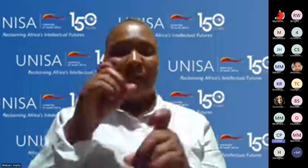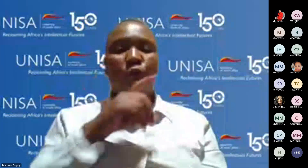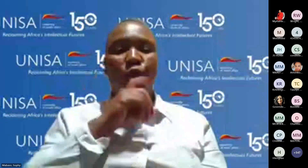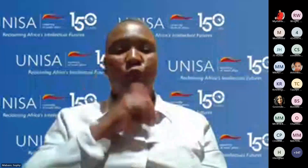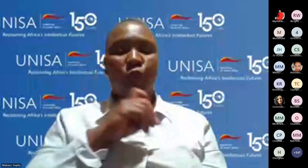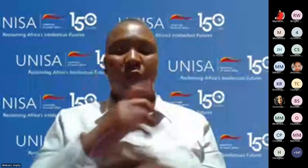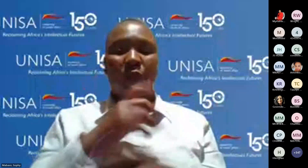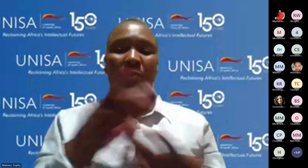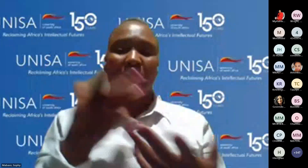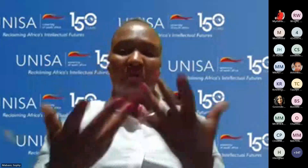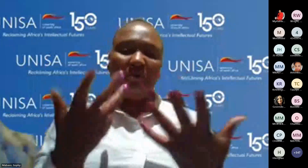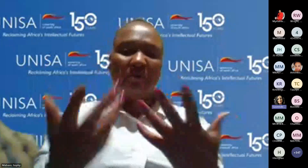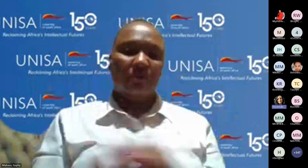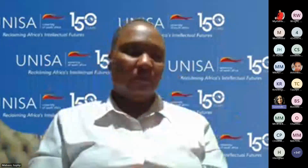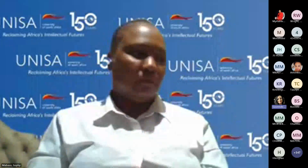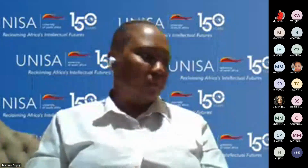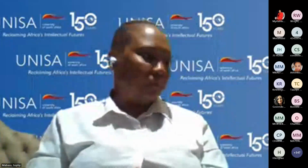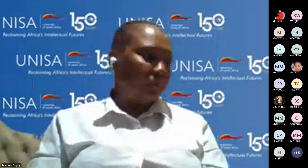instead?